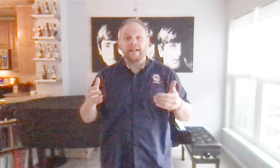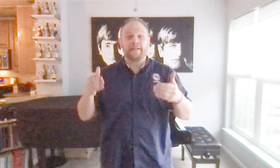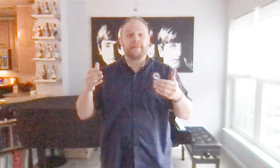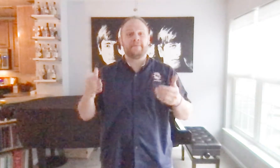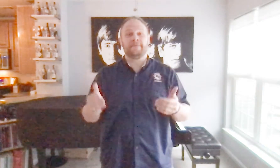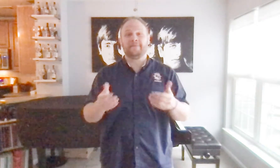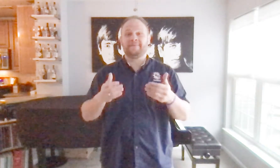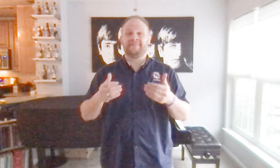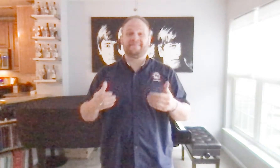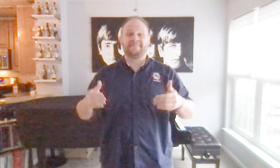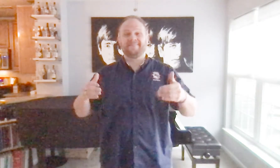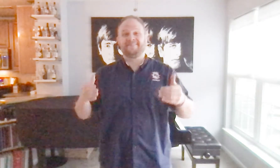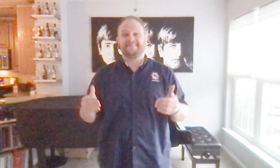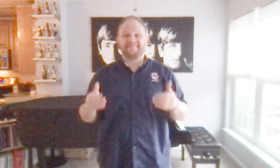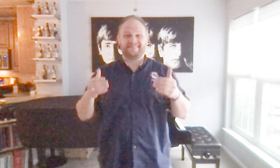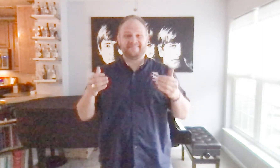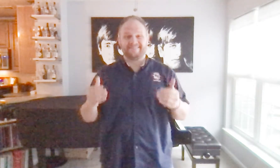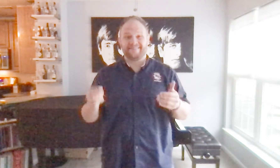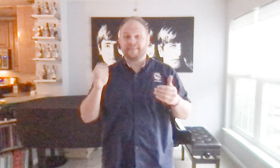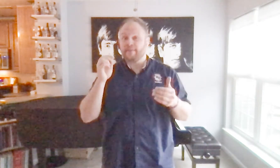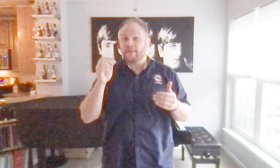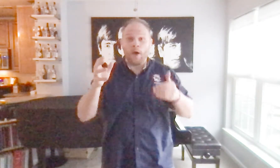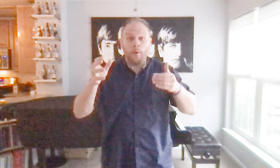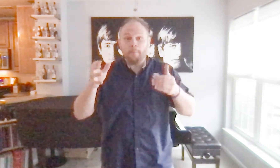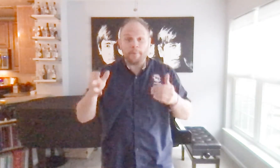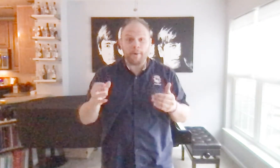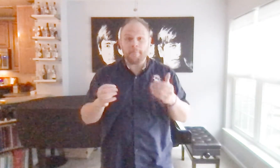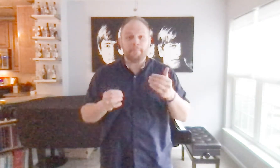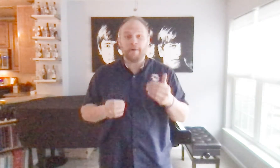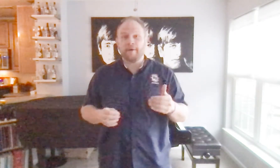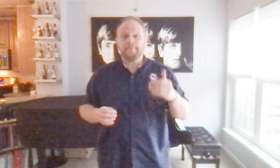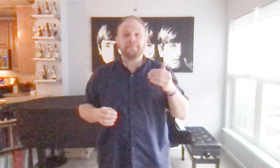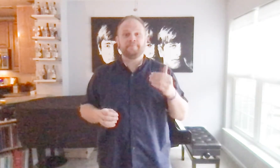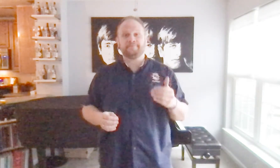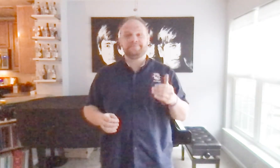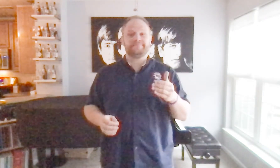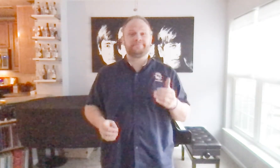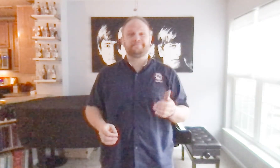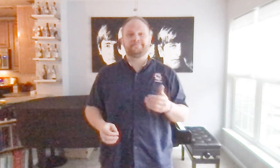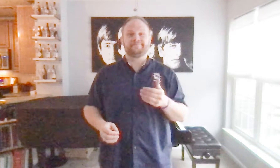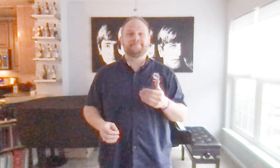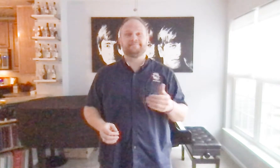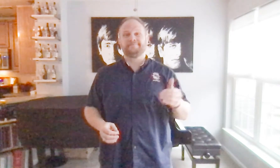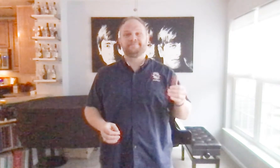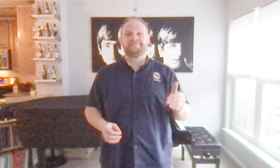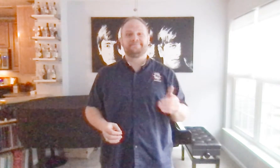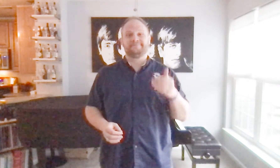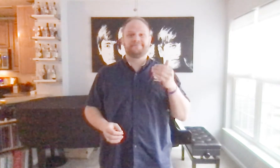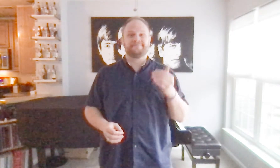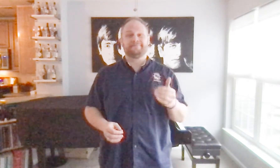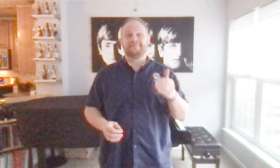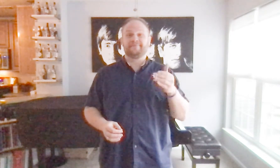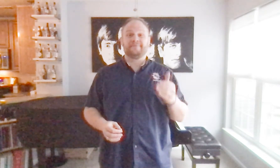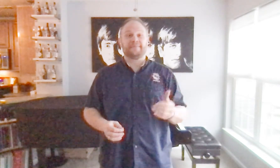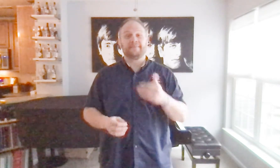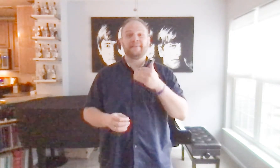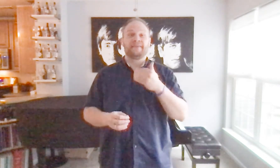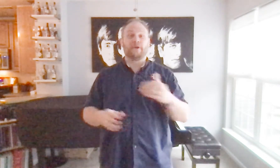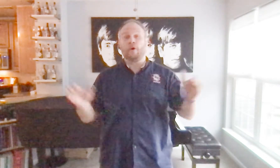Lend me your ears and I'll sing you a song, and I'll try not to sing out of key. Oh,